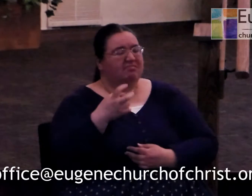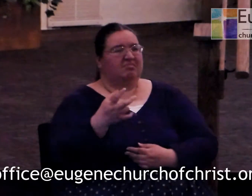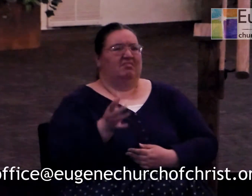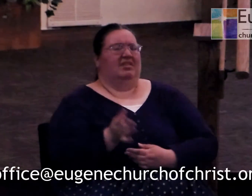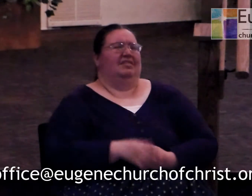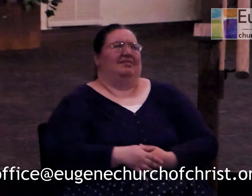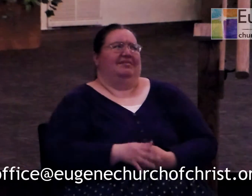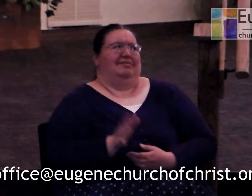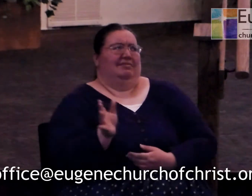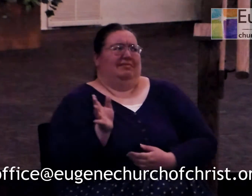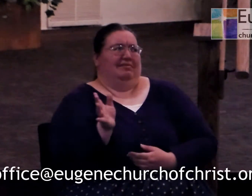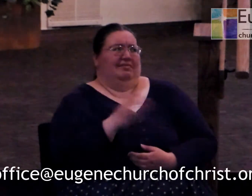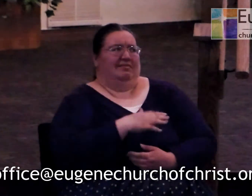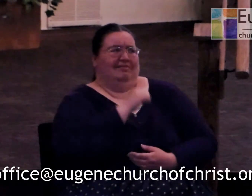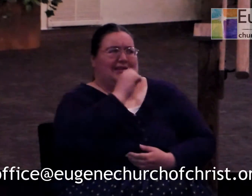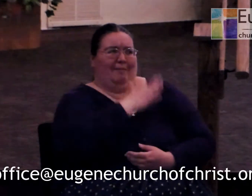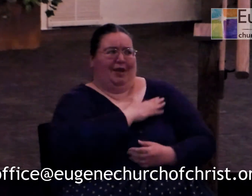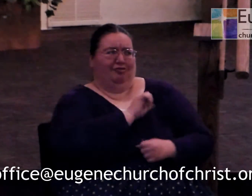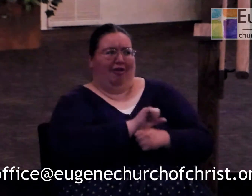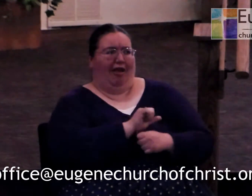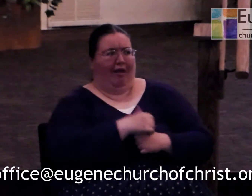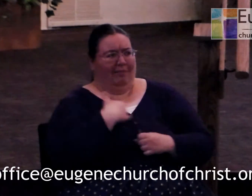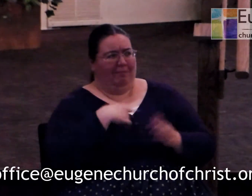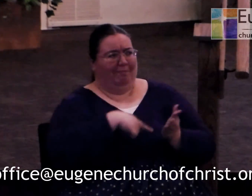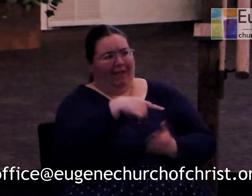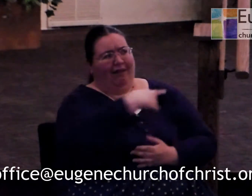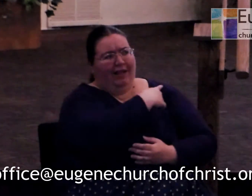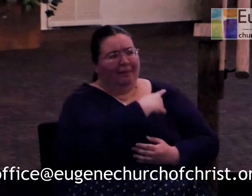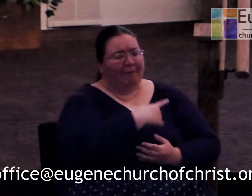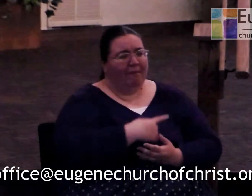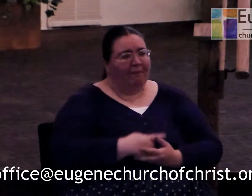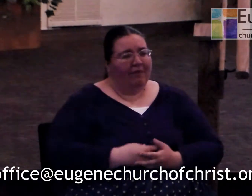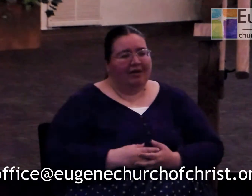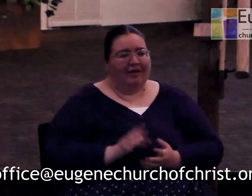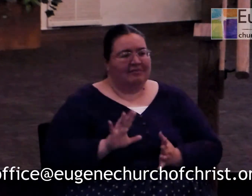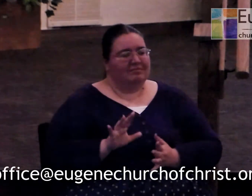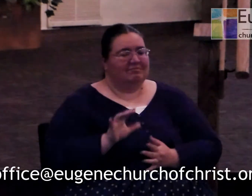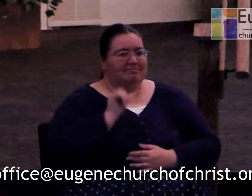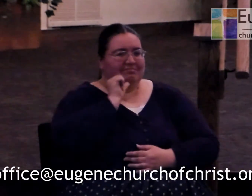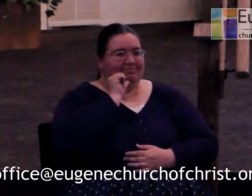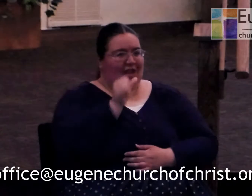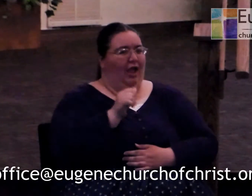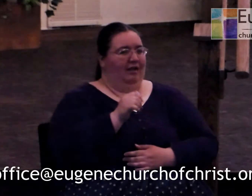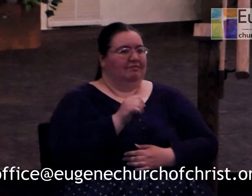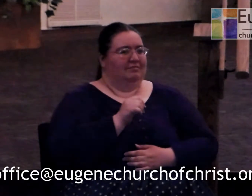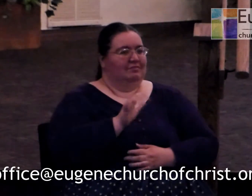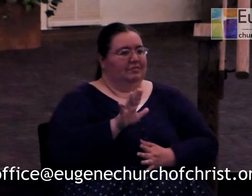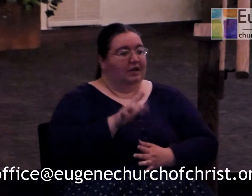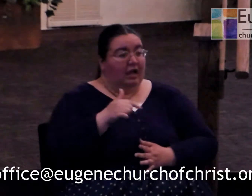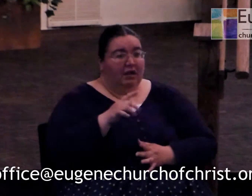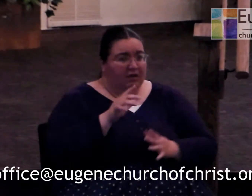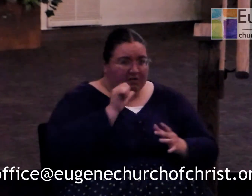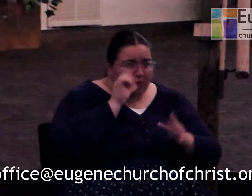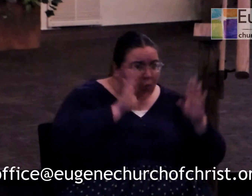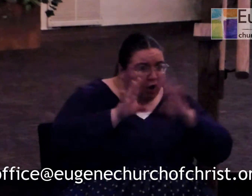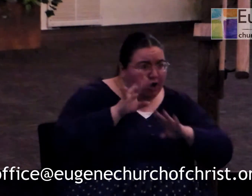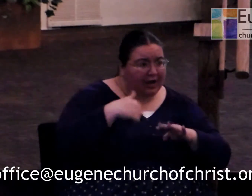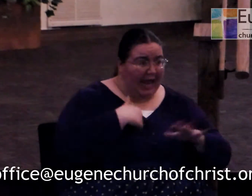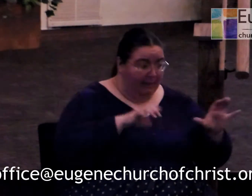for, it's not. And don't worry, I'm doing other stuff. It's not that I'm not trying, but